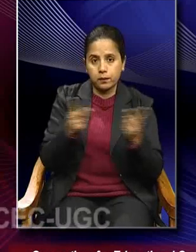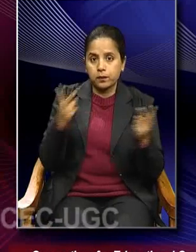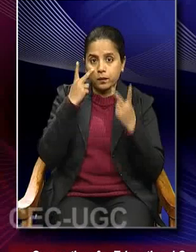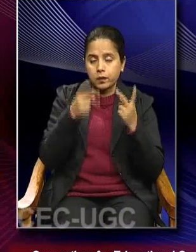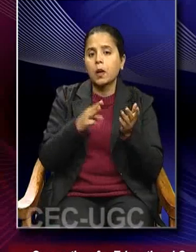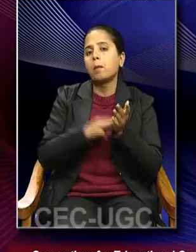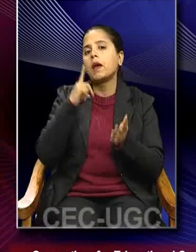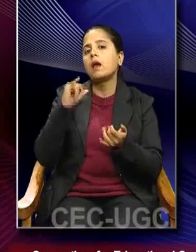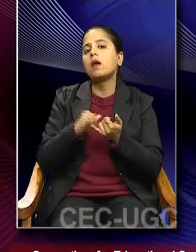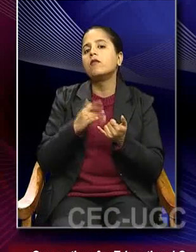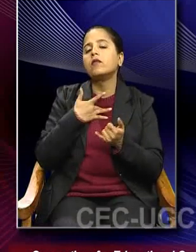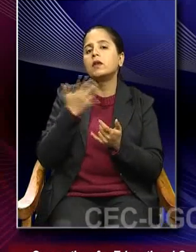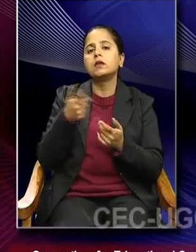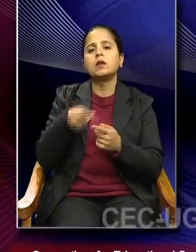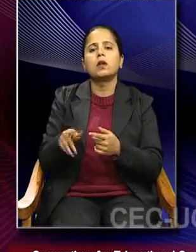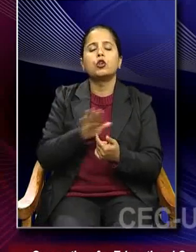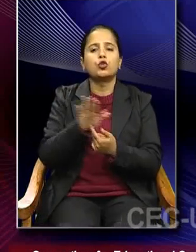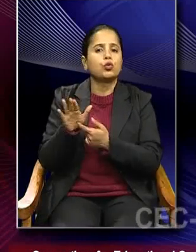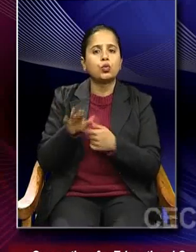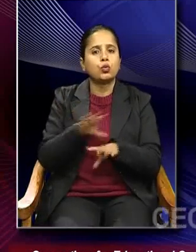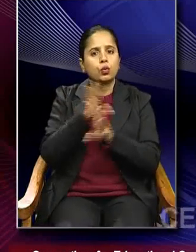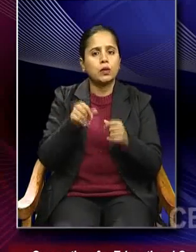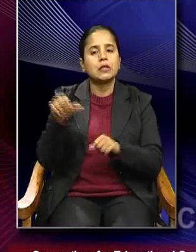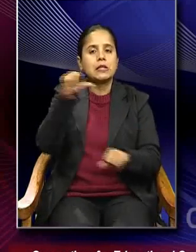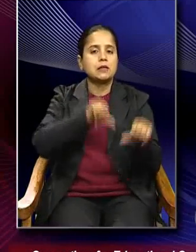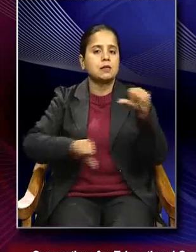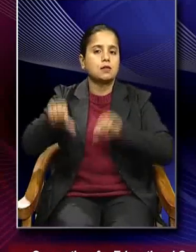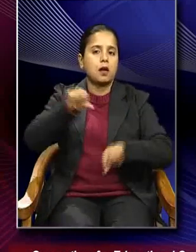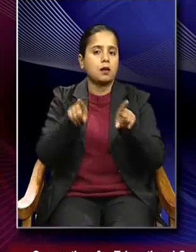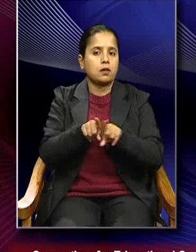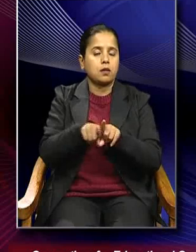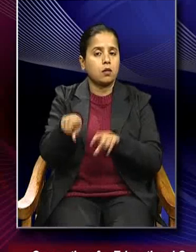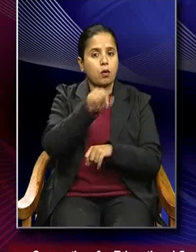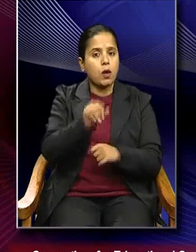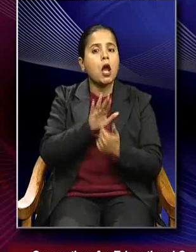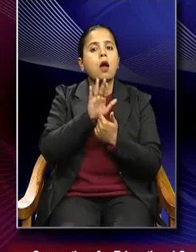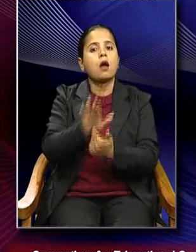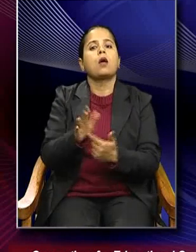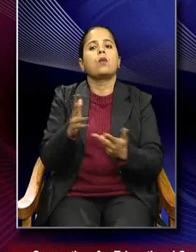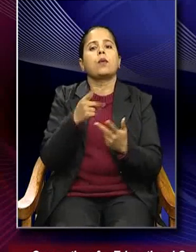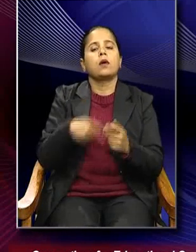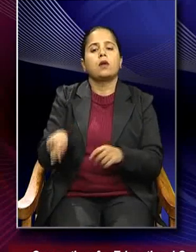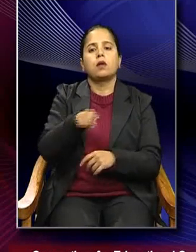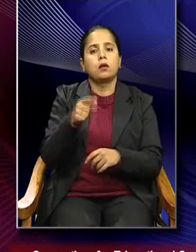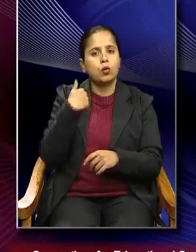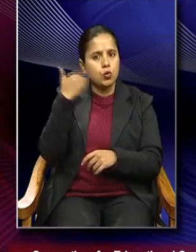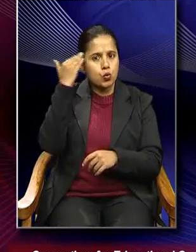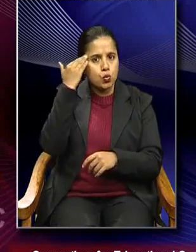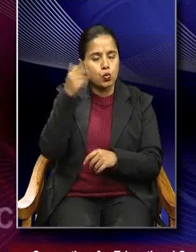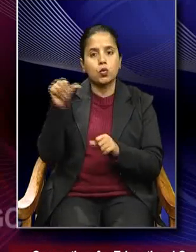to Mill, project themselves as scientists and they approach as akin to